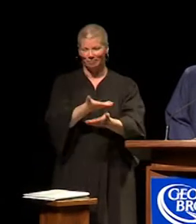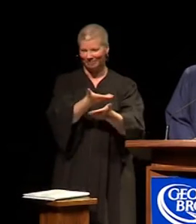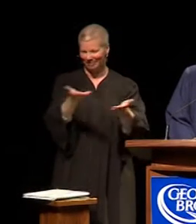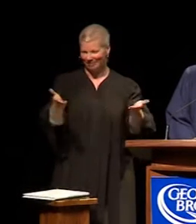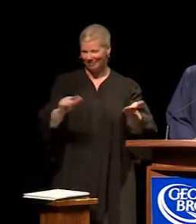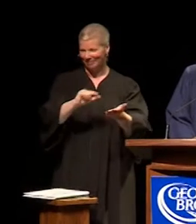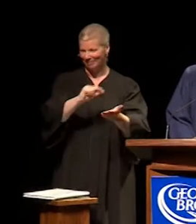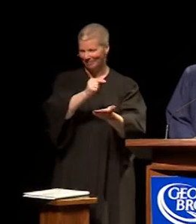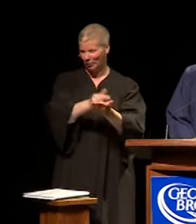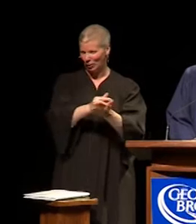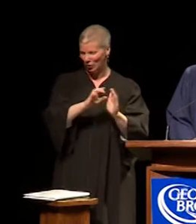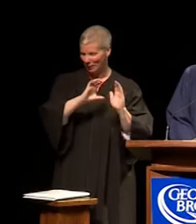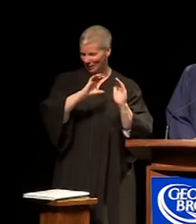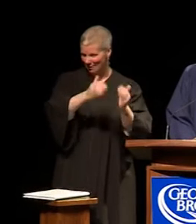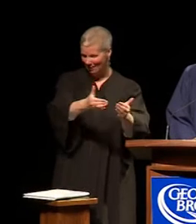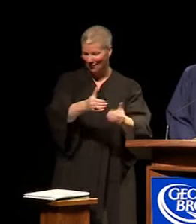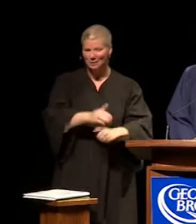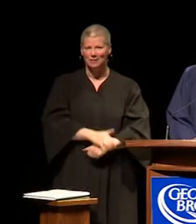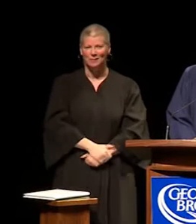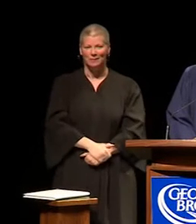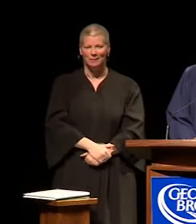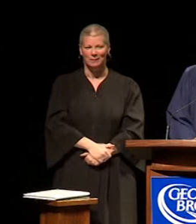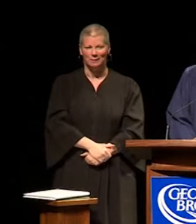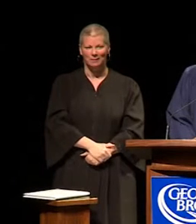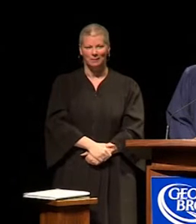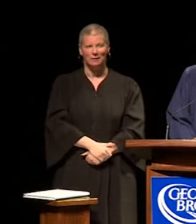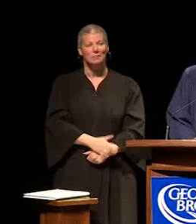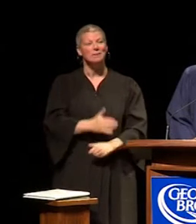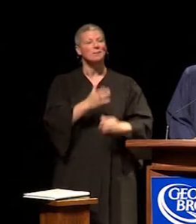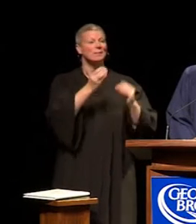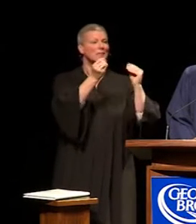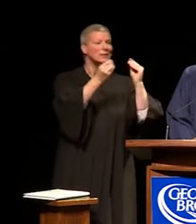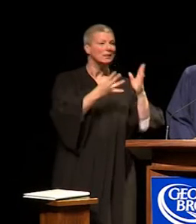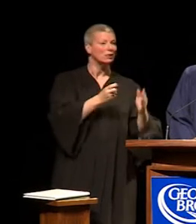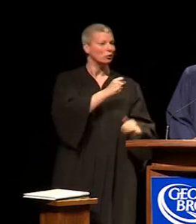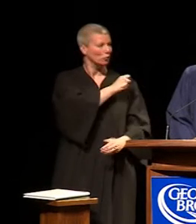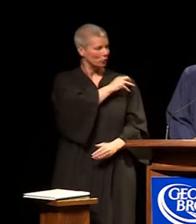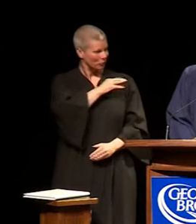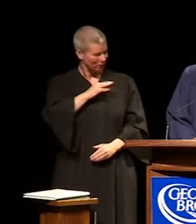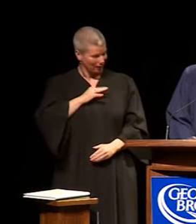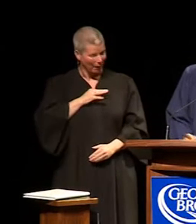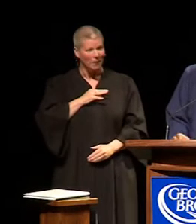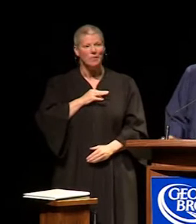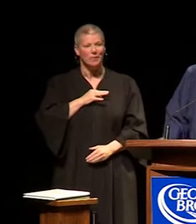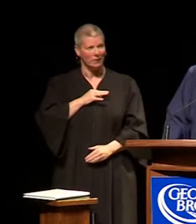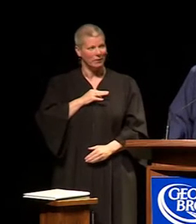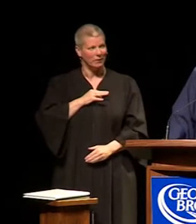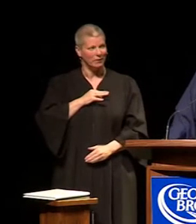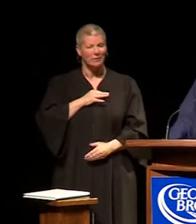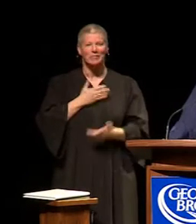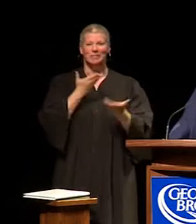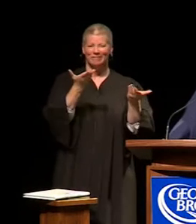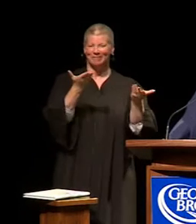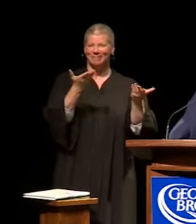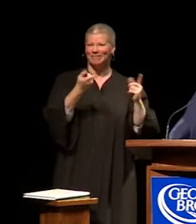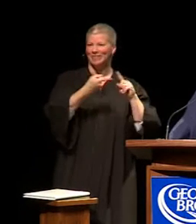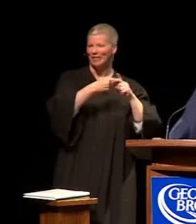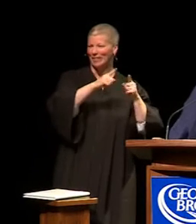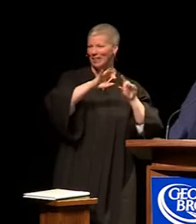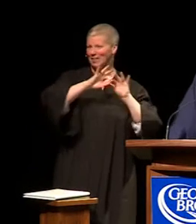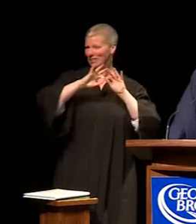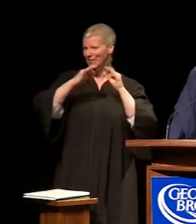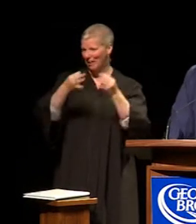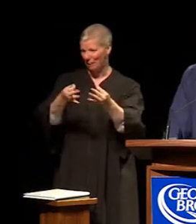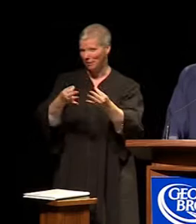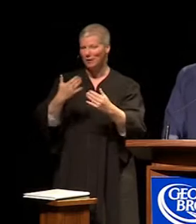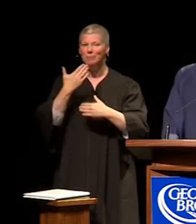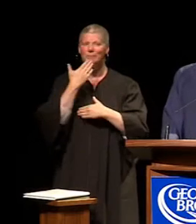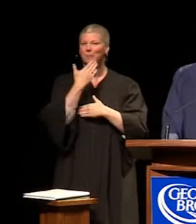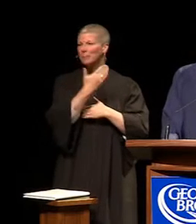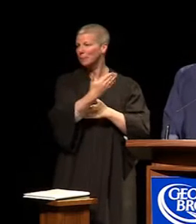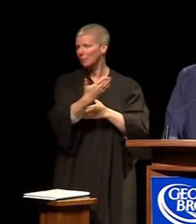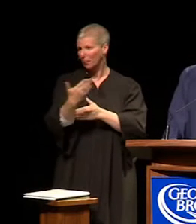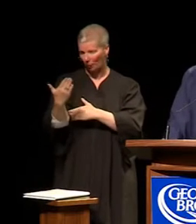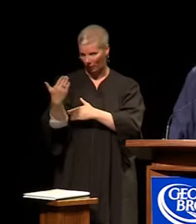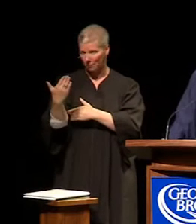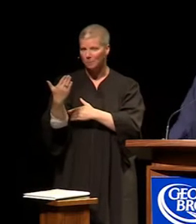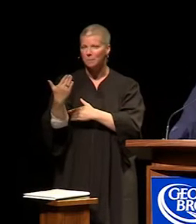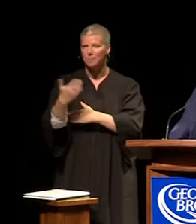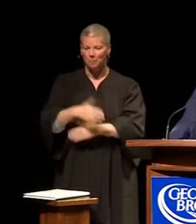graduates, George Brown's faculty and staff, families and friends, good morning.